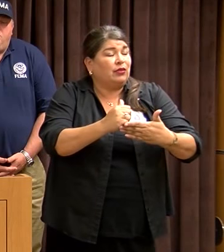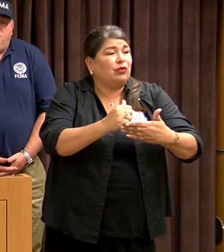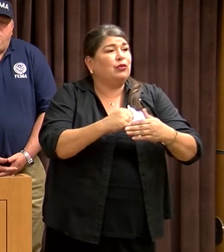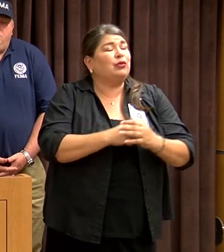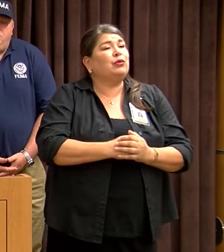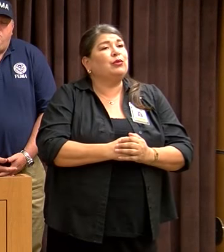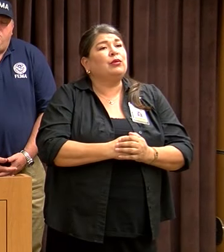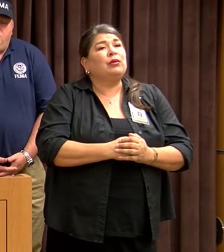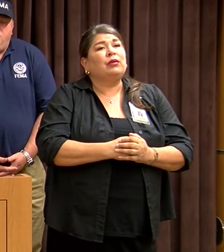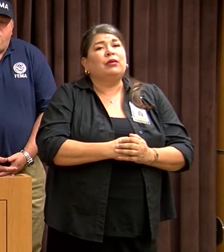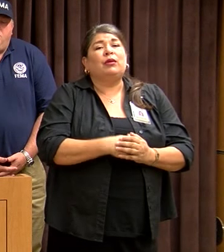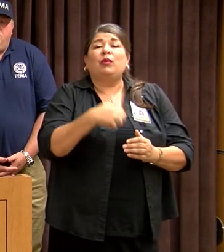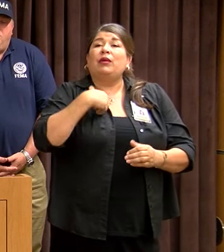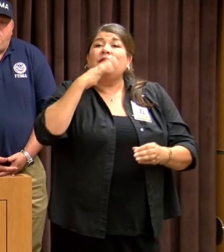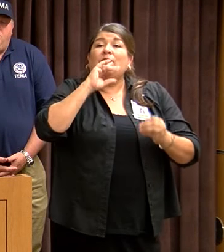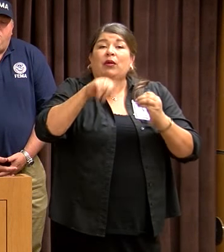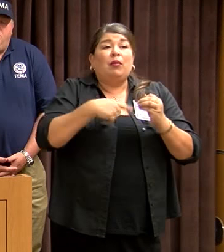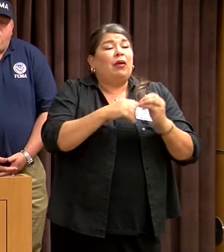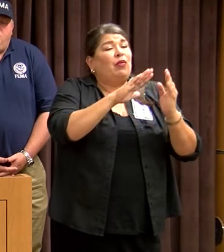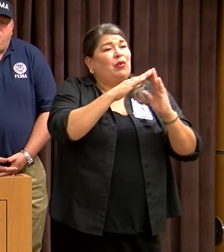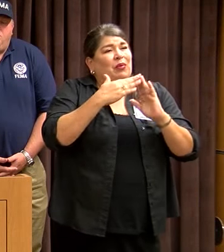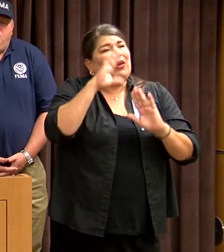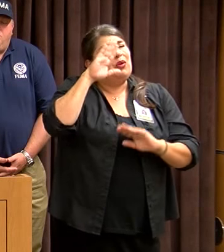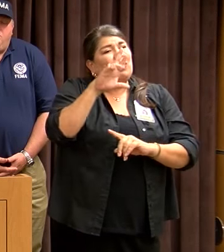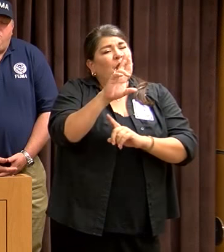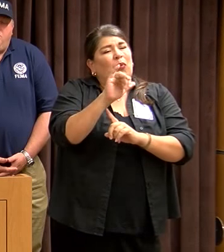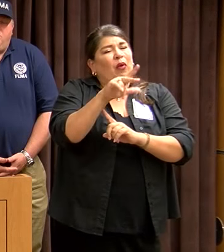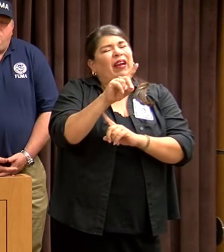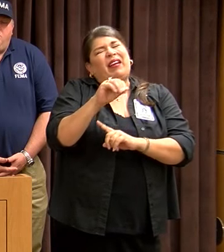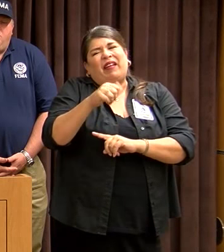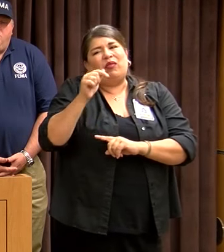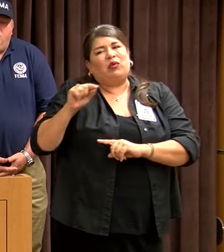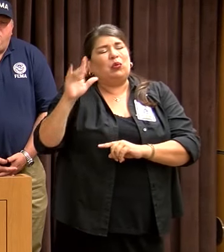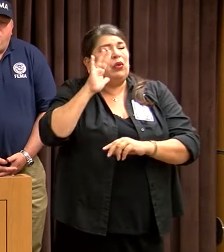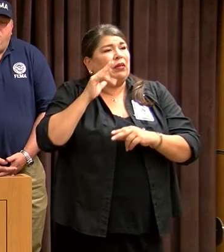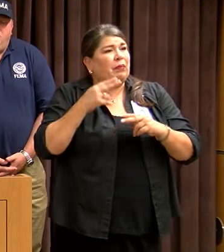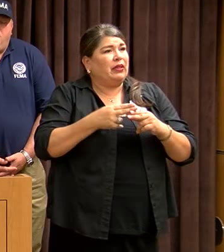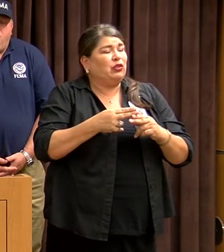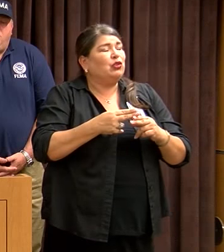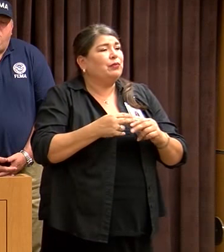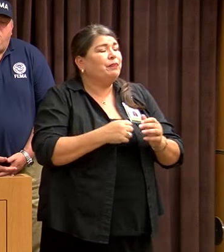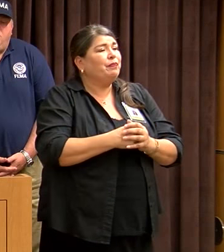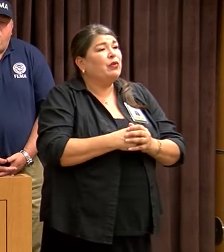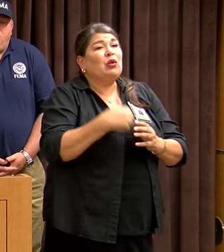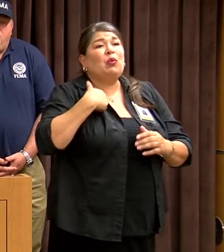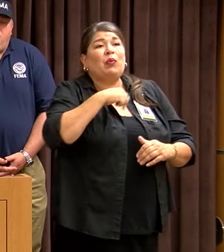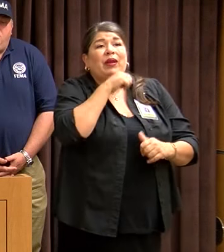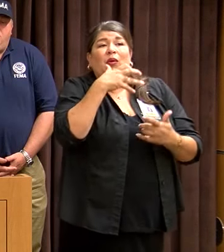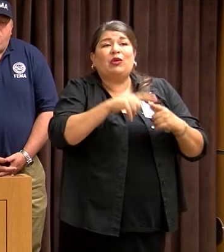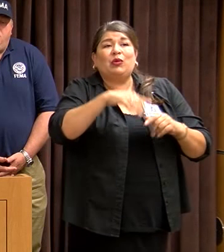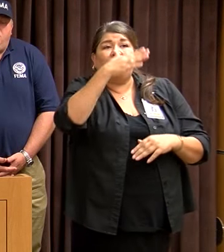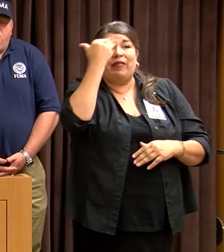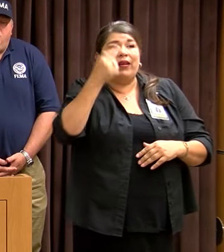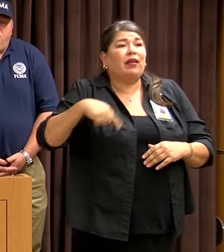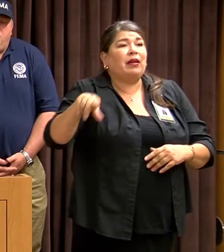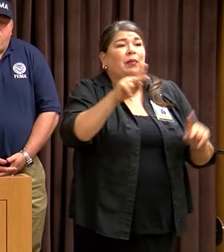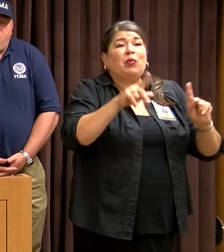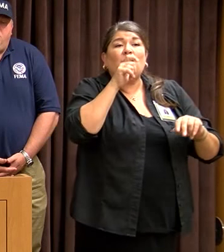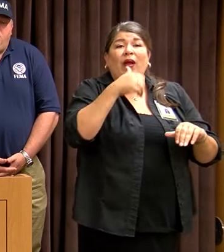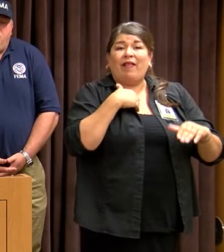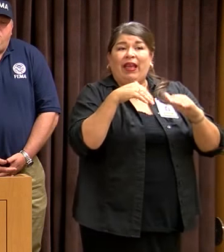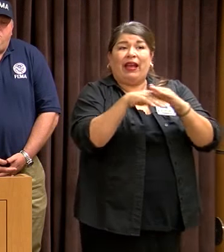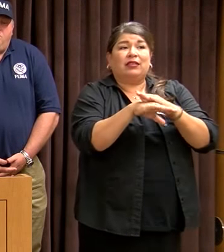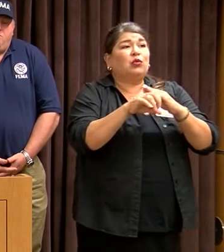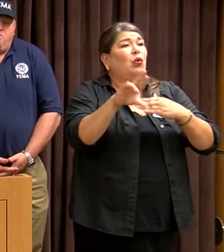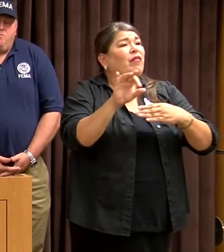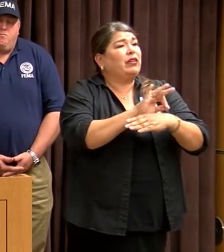whole community, I know Brad and some others will probably mention this, let's not forget those with access and functional needs. If there's people out there that